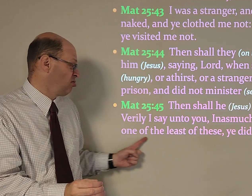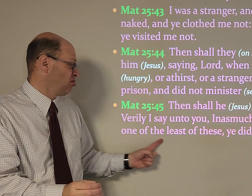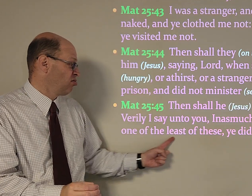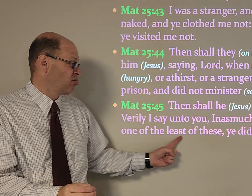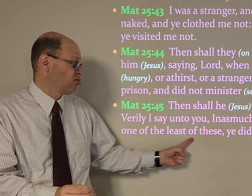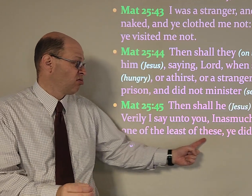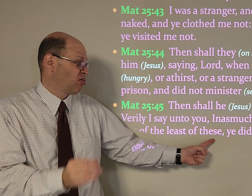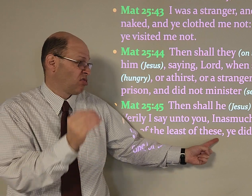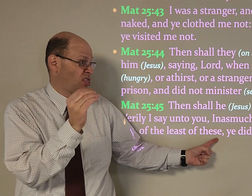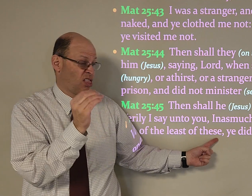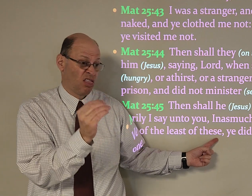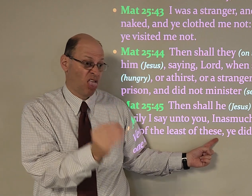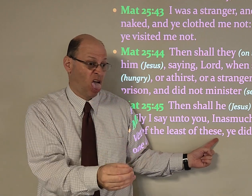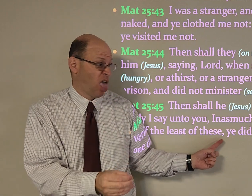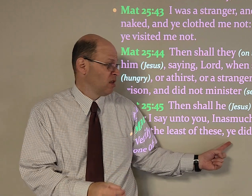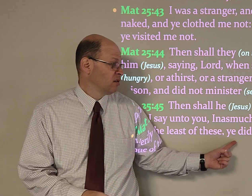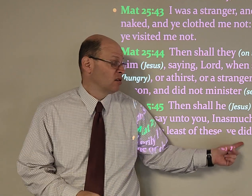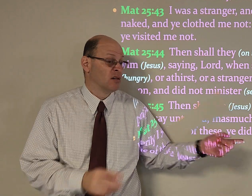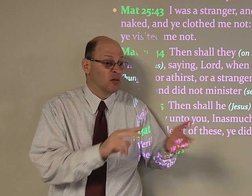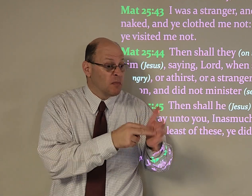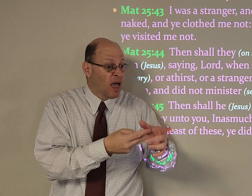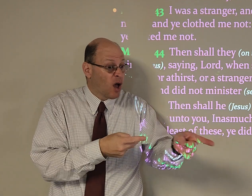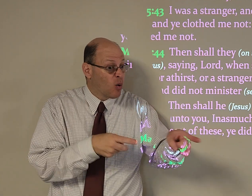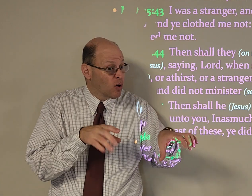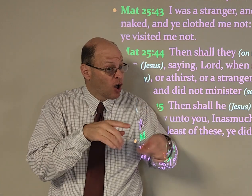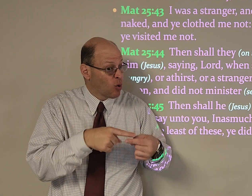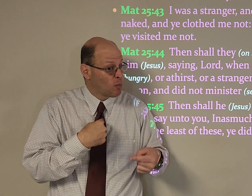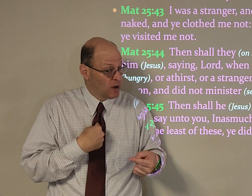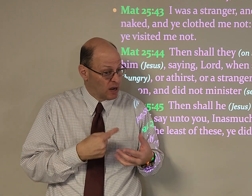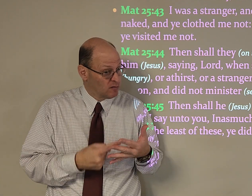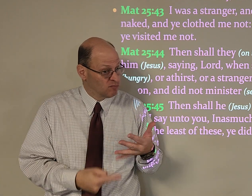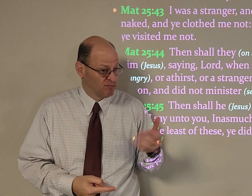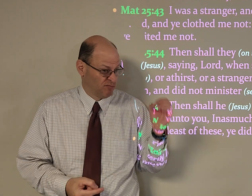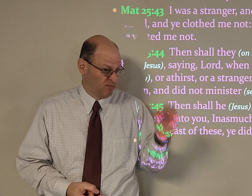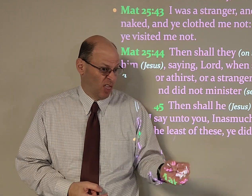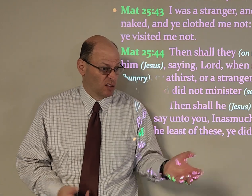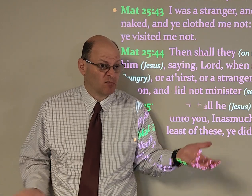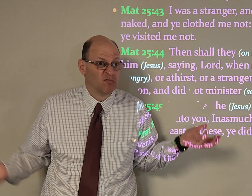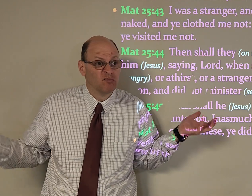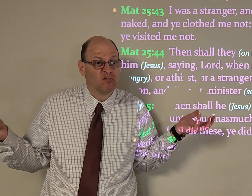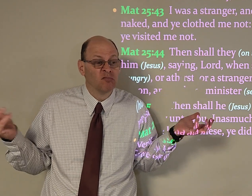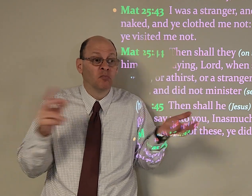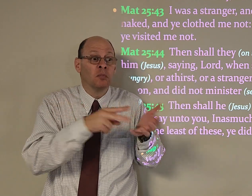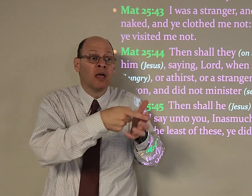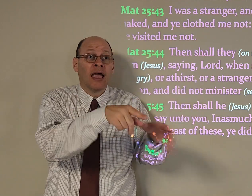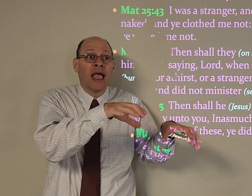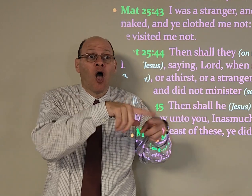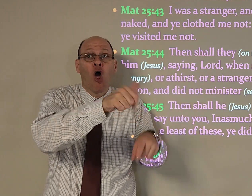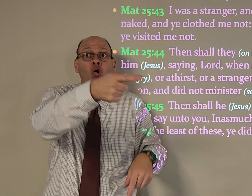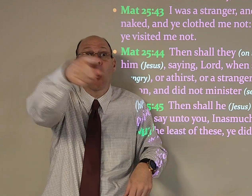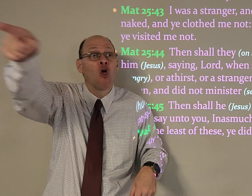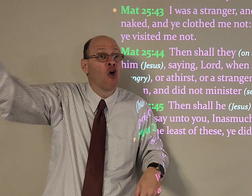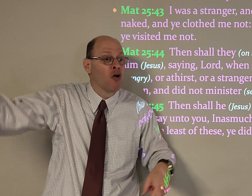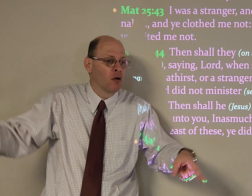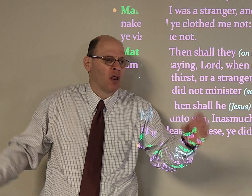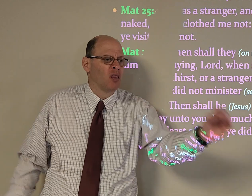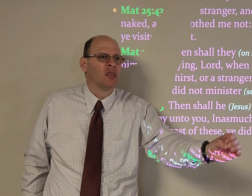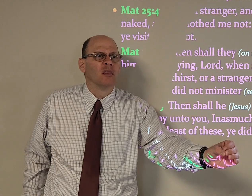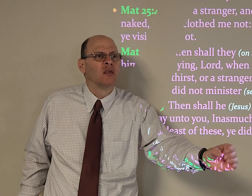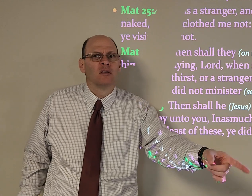Verily I say unto you, inasmuch as ye did not to the least of